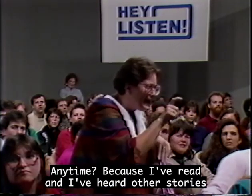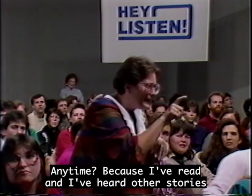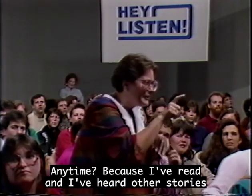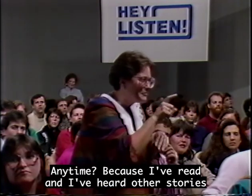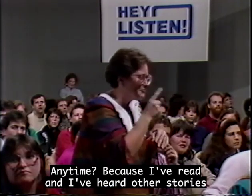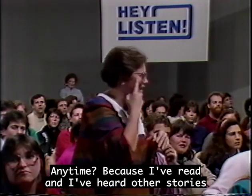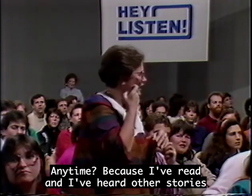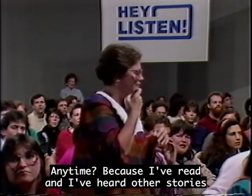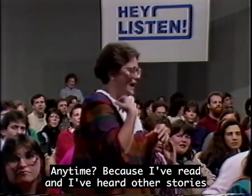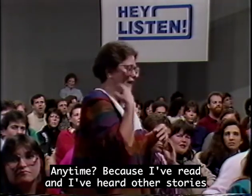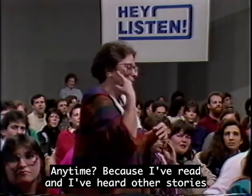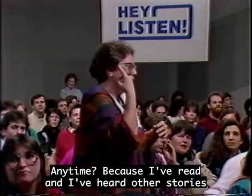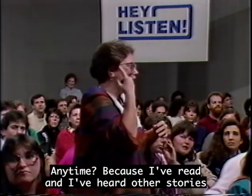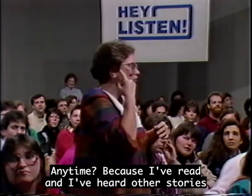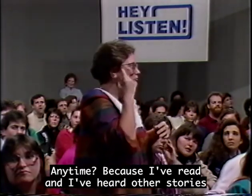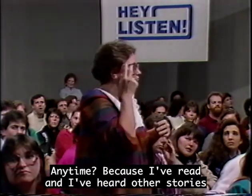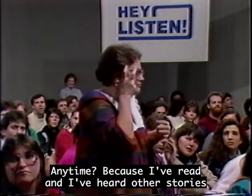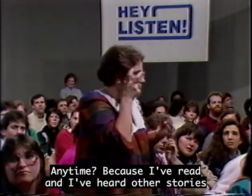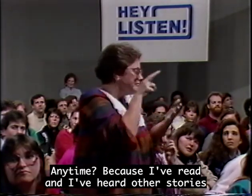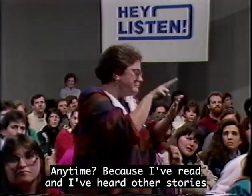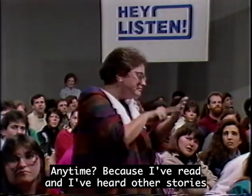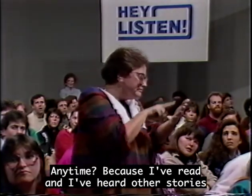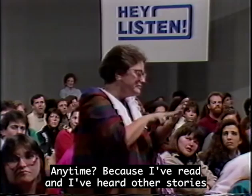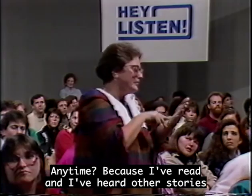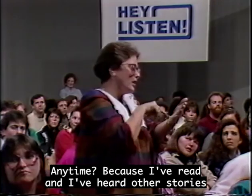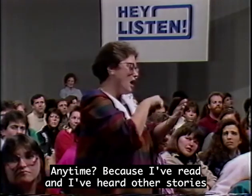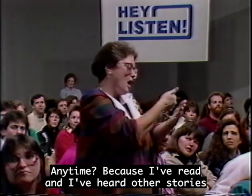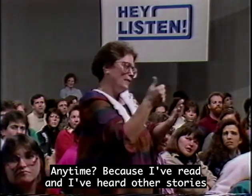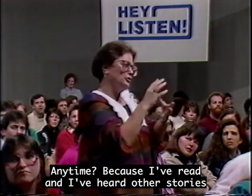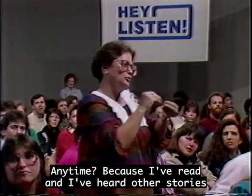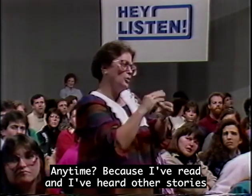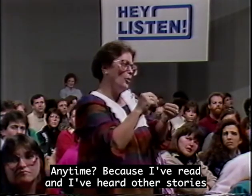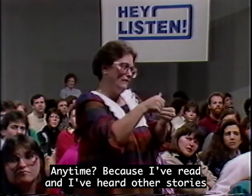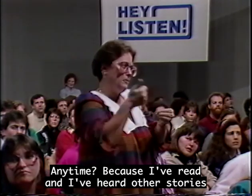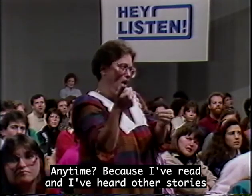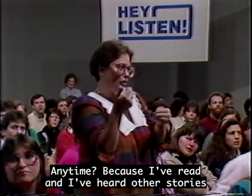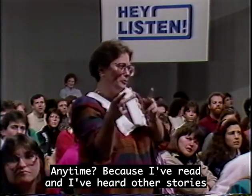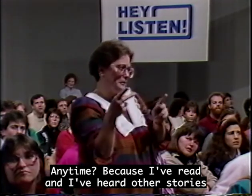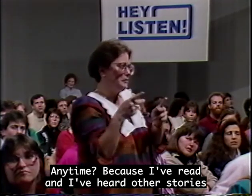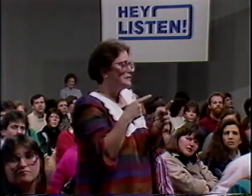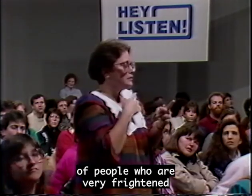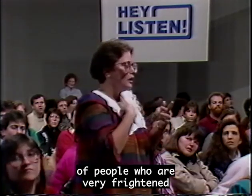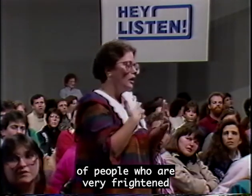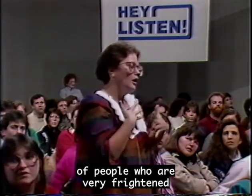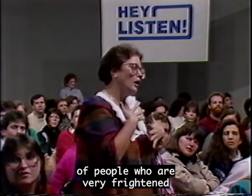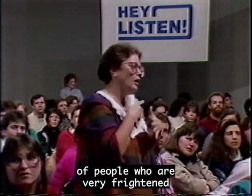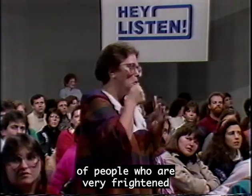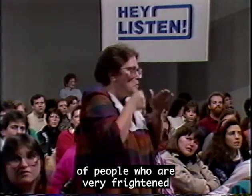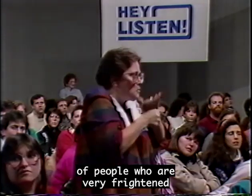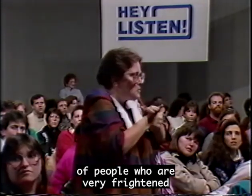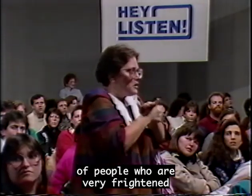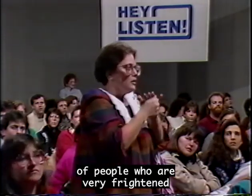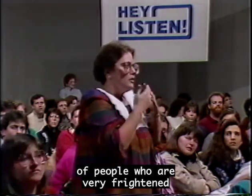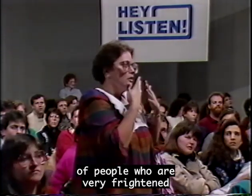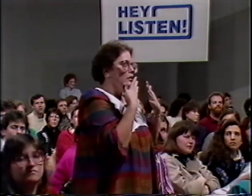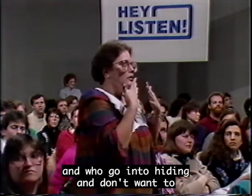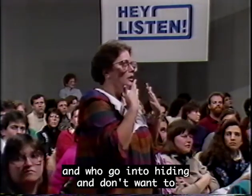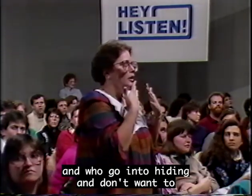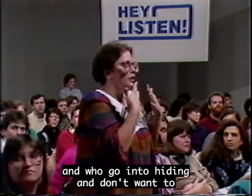Anytime? Because I've read and I've heard other stories of people who are very frightened and who go